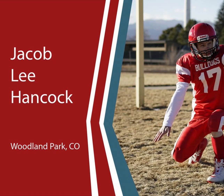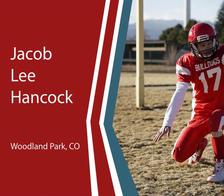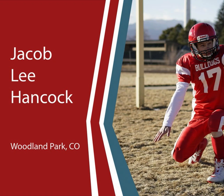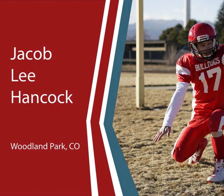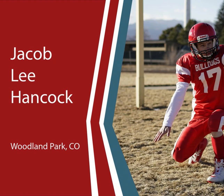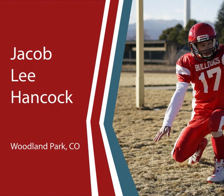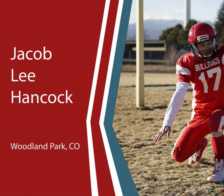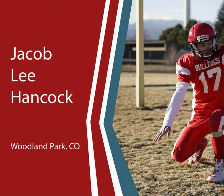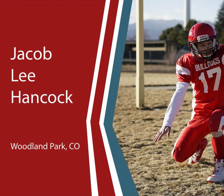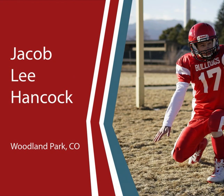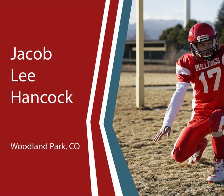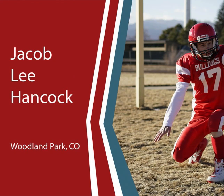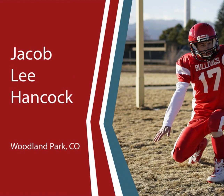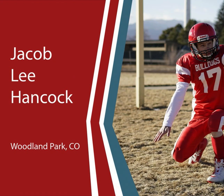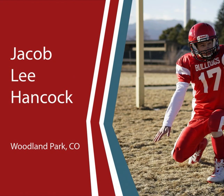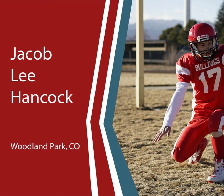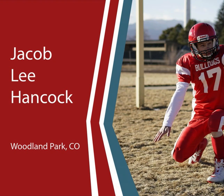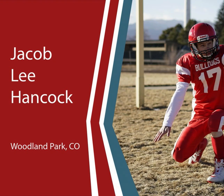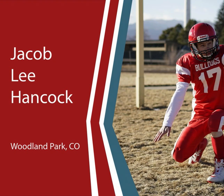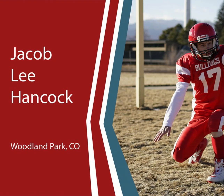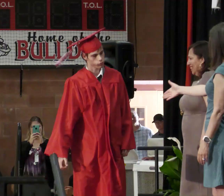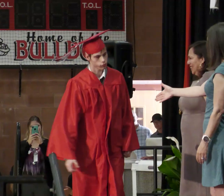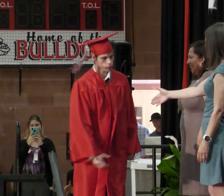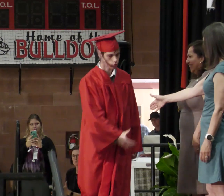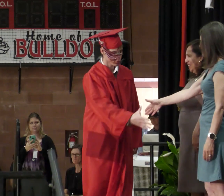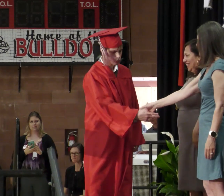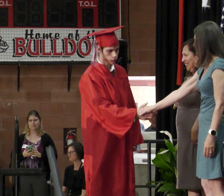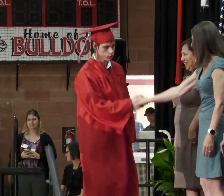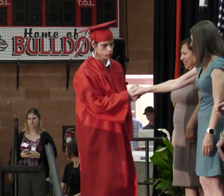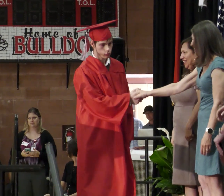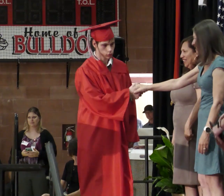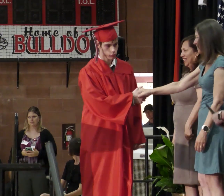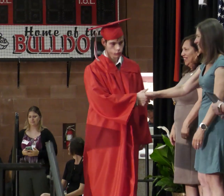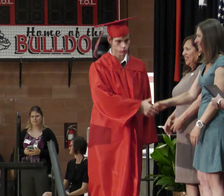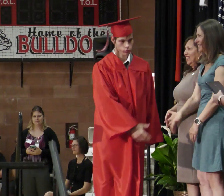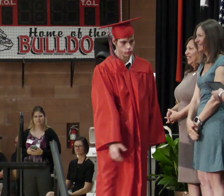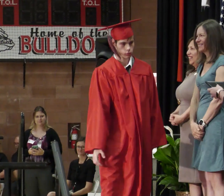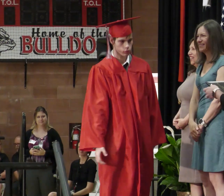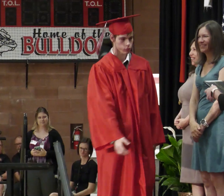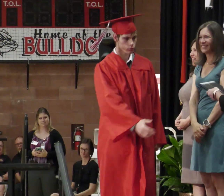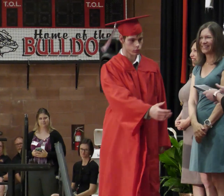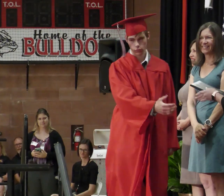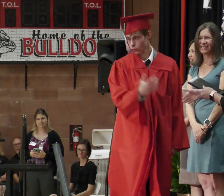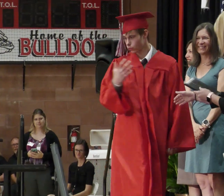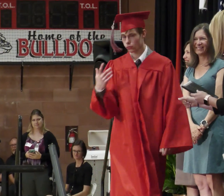Jacob's approaching the stage Shaking Yolanda's hand Shaking Michelle's hand